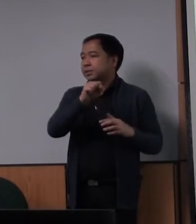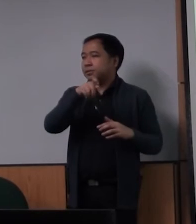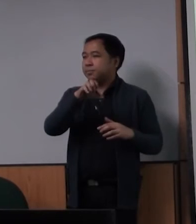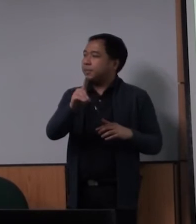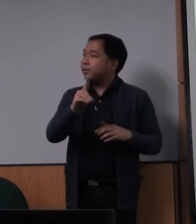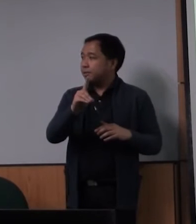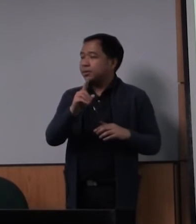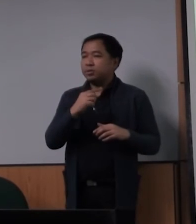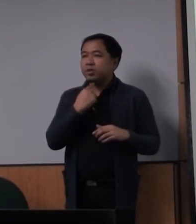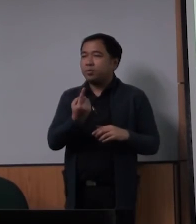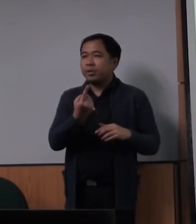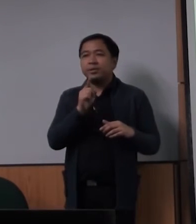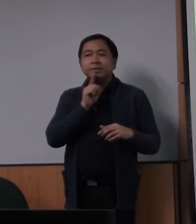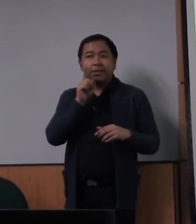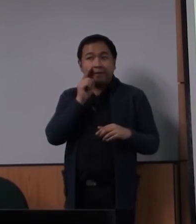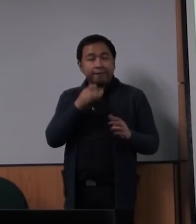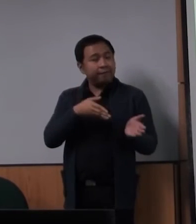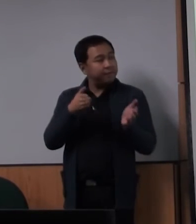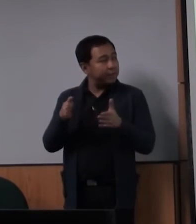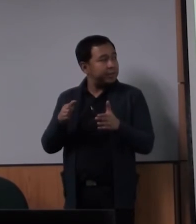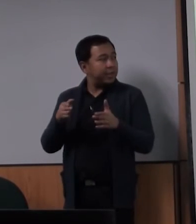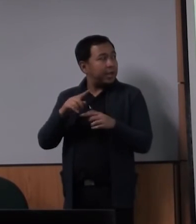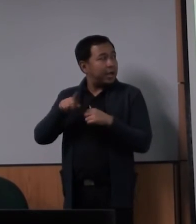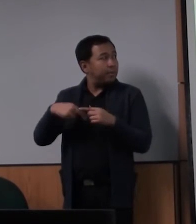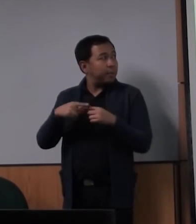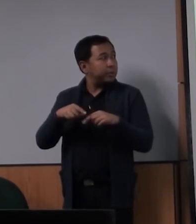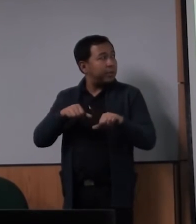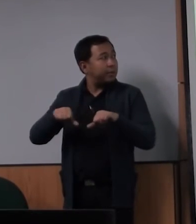Grade 1 and 10. And then animation